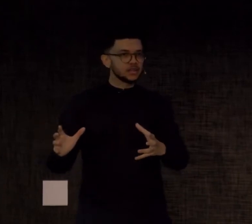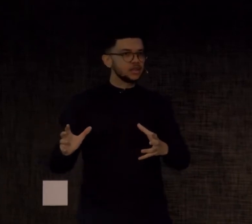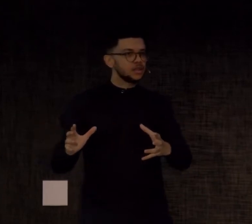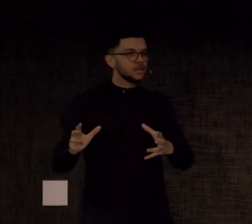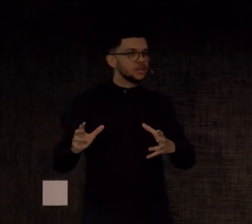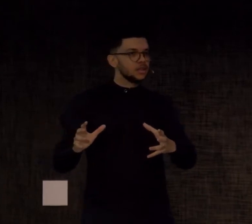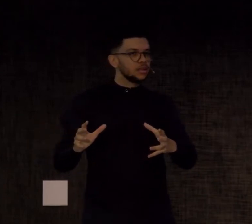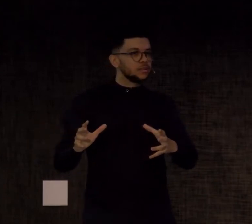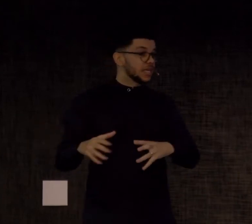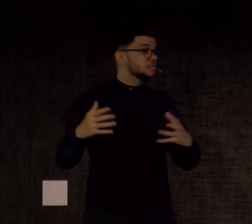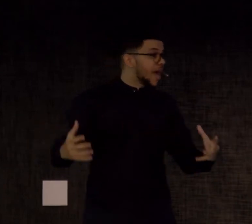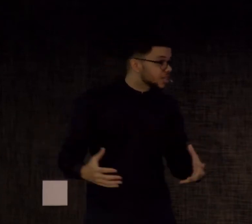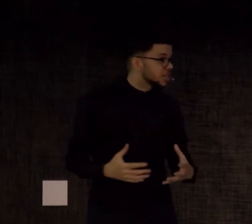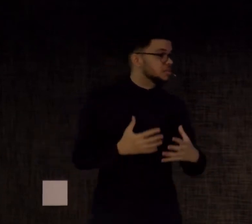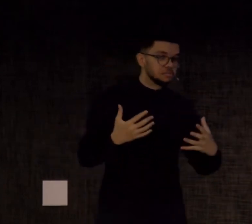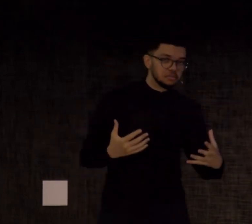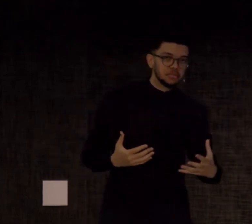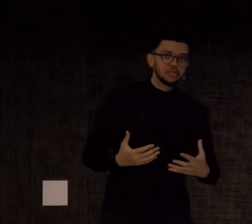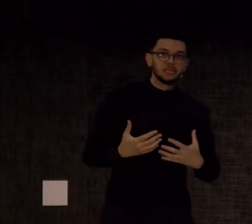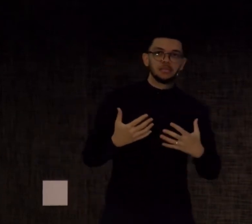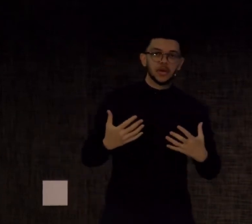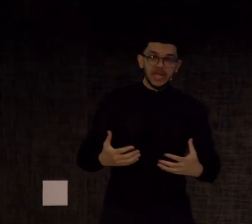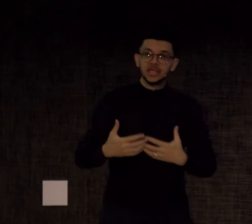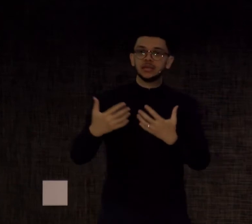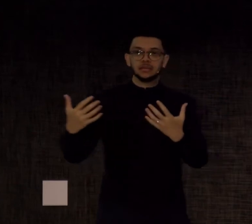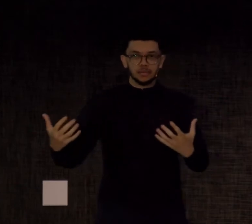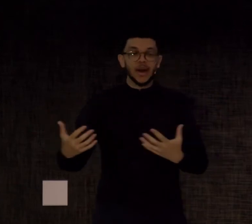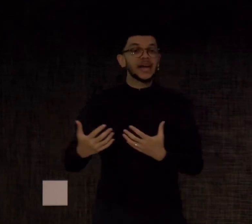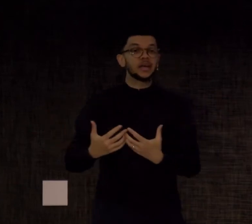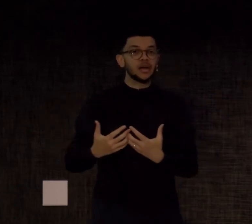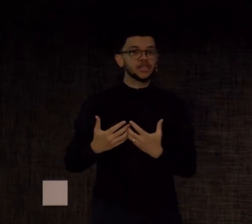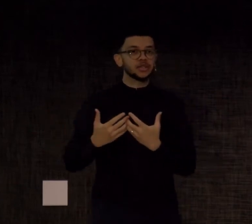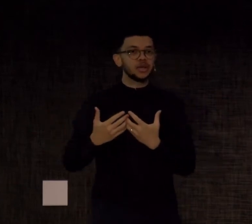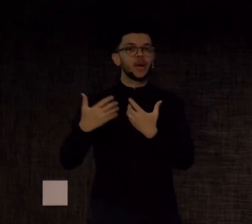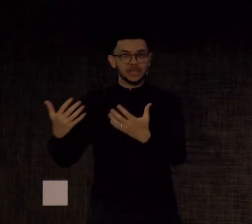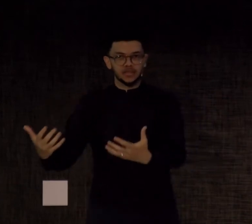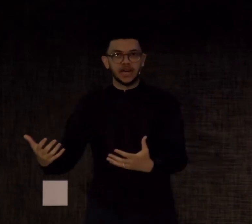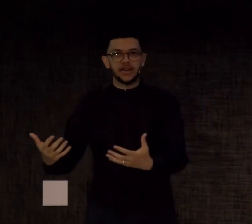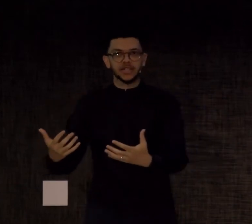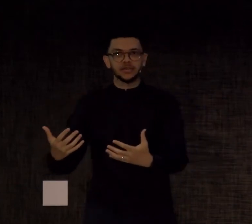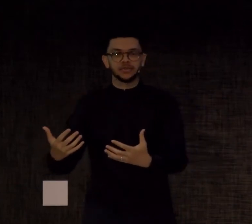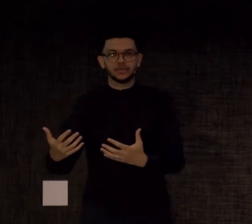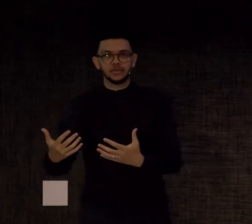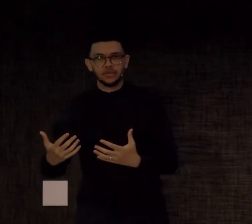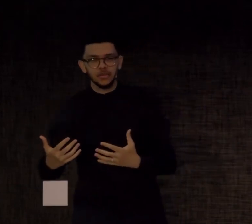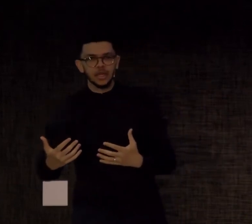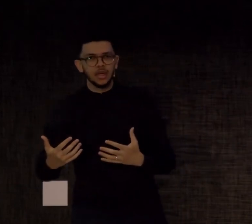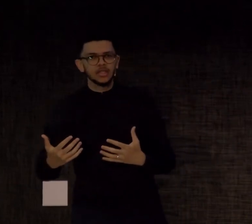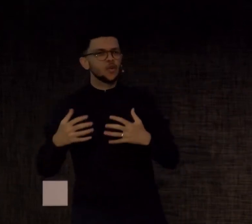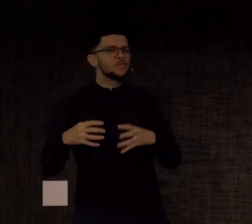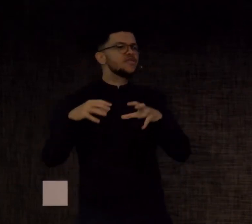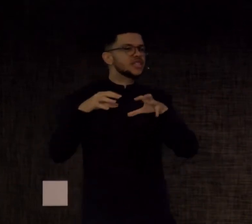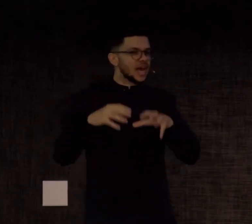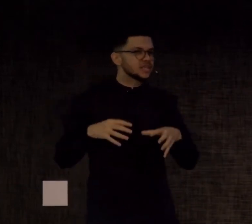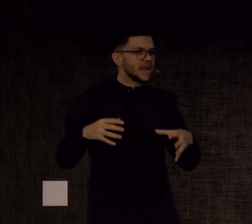directions. But actually, it went in, by and large, a positive direction. So